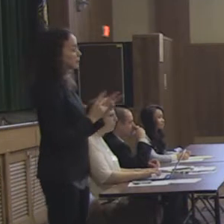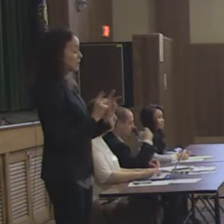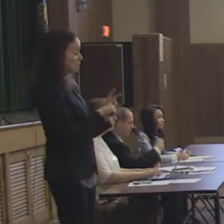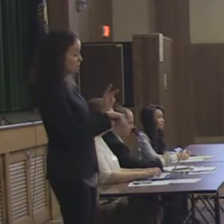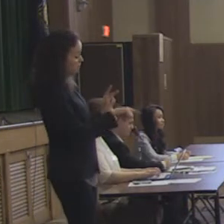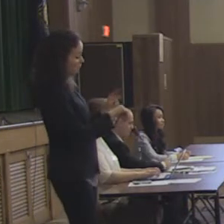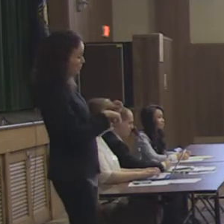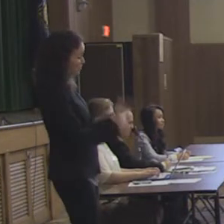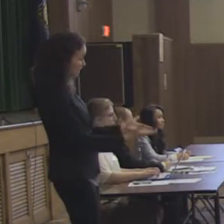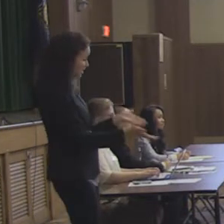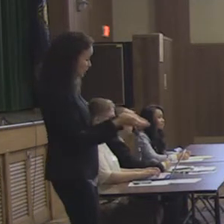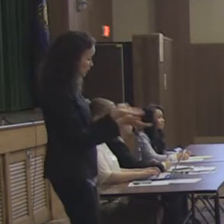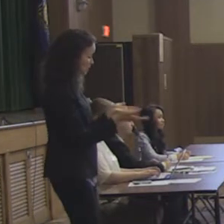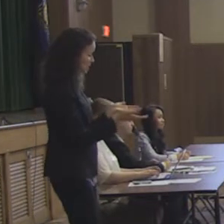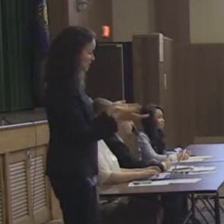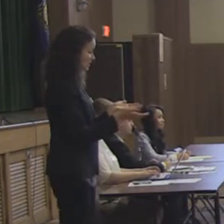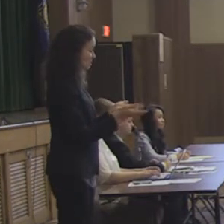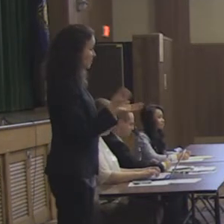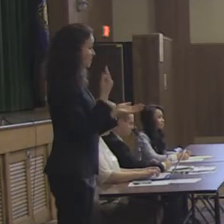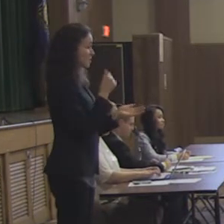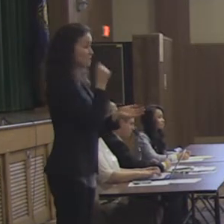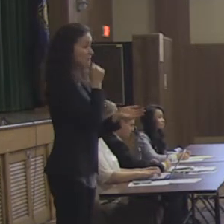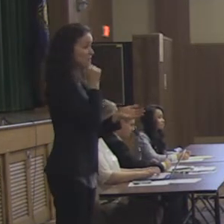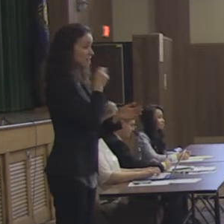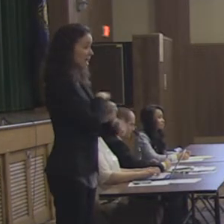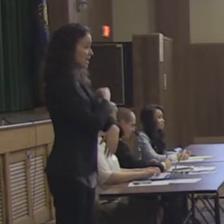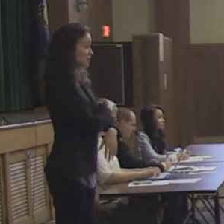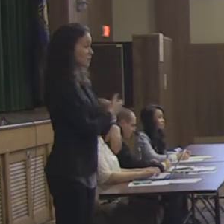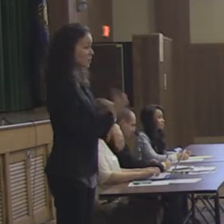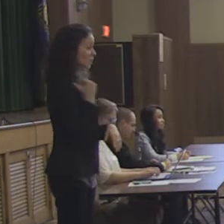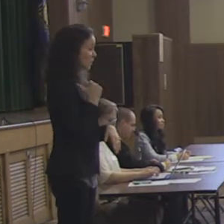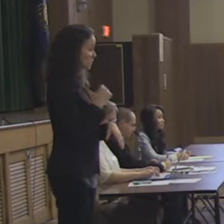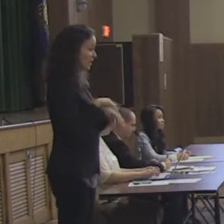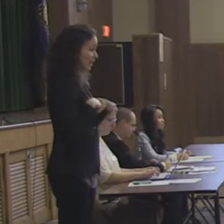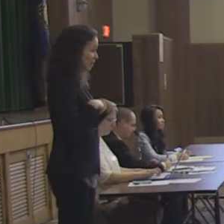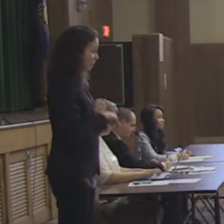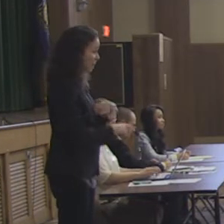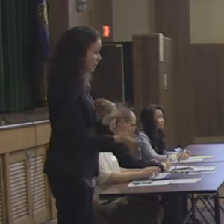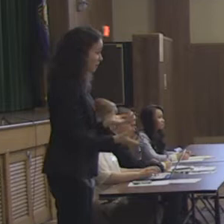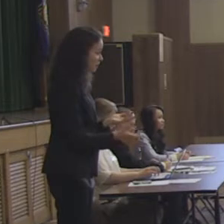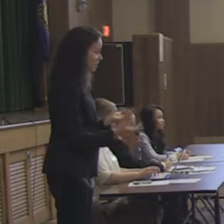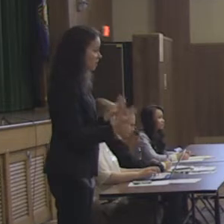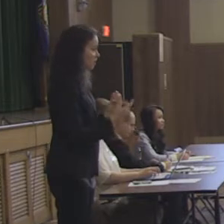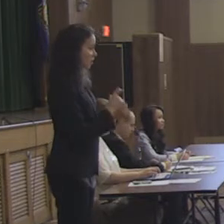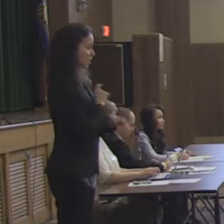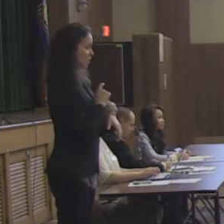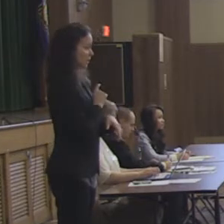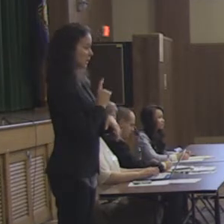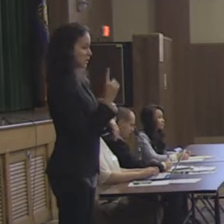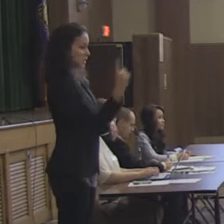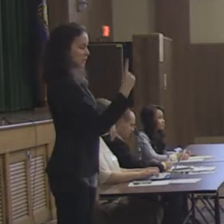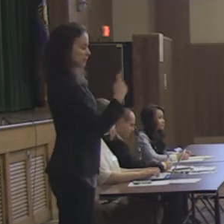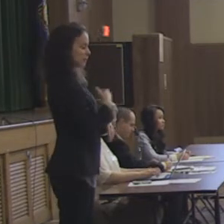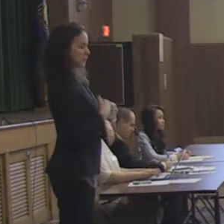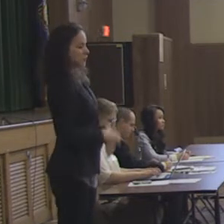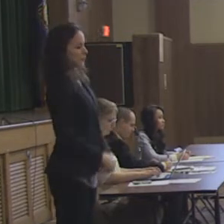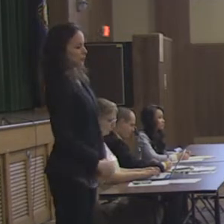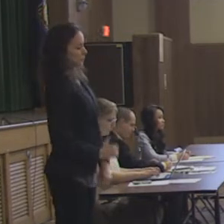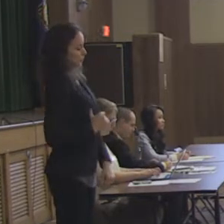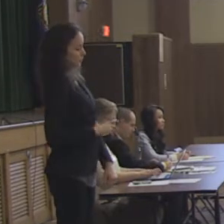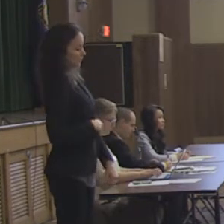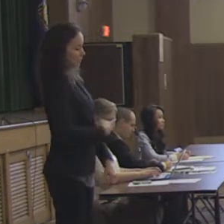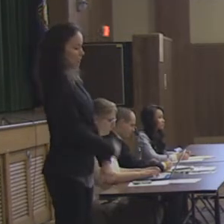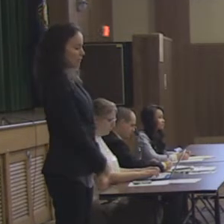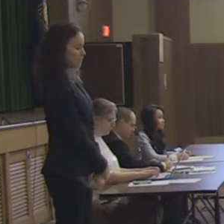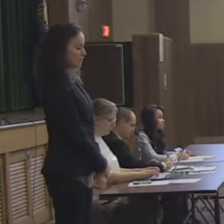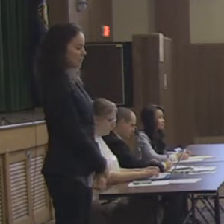then a private hospital will take them. I have the police there. Right. And they go, well, we don't want to get it. So I thought, wow,